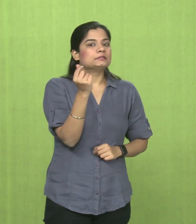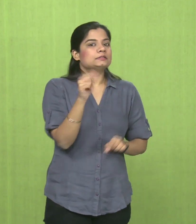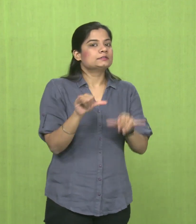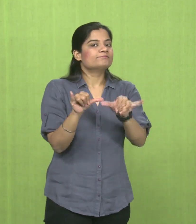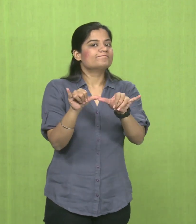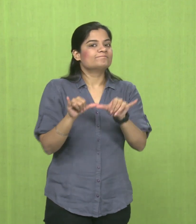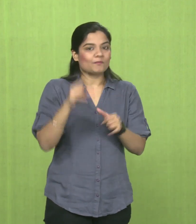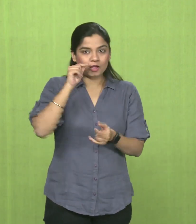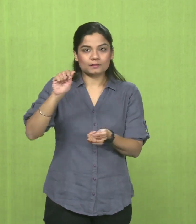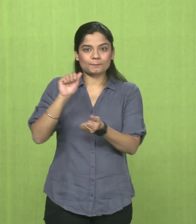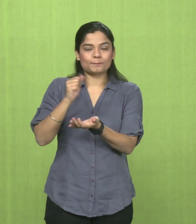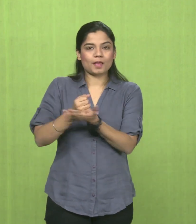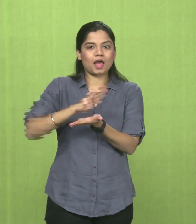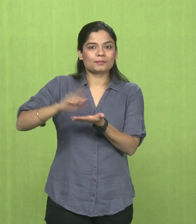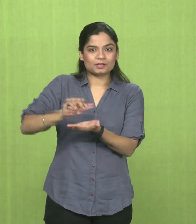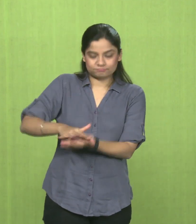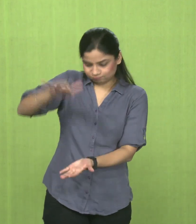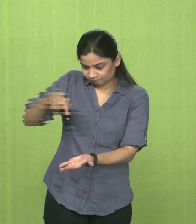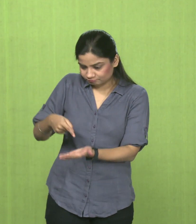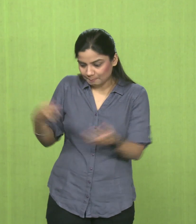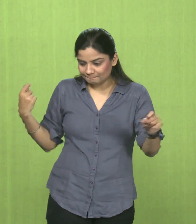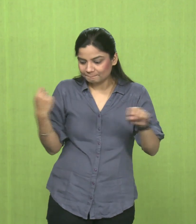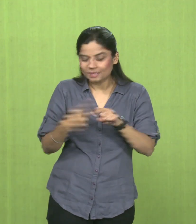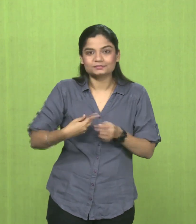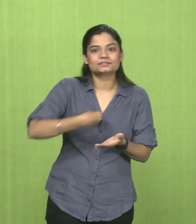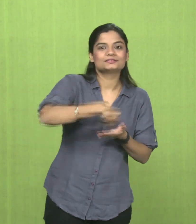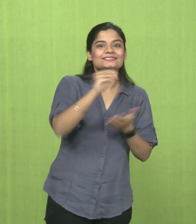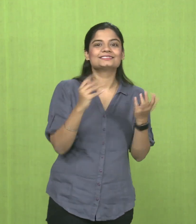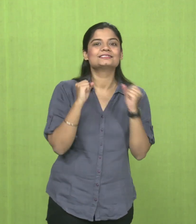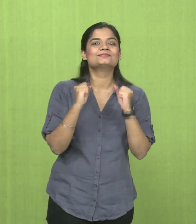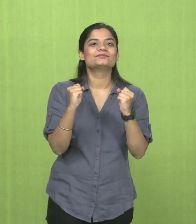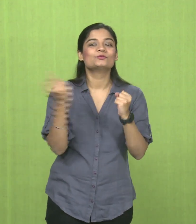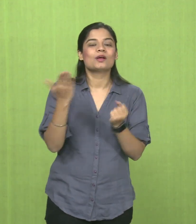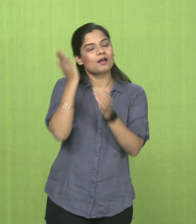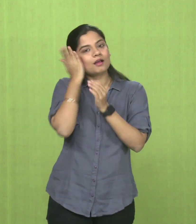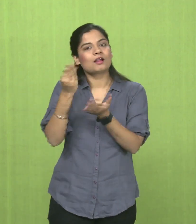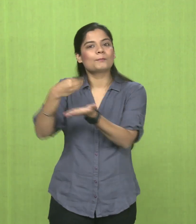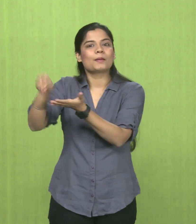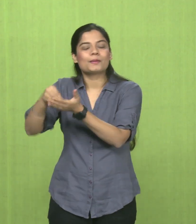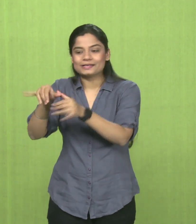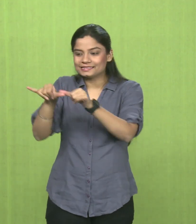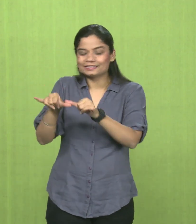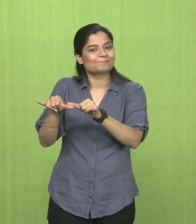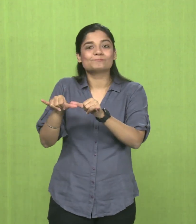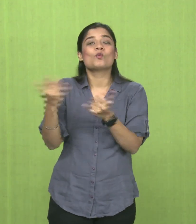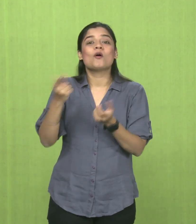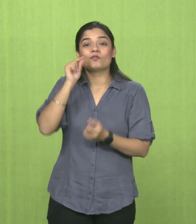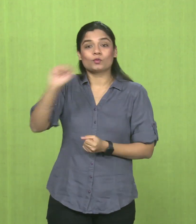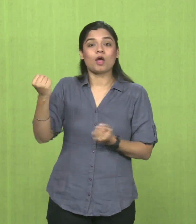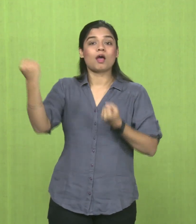house, but they are not able to afford it. He finds out that his father does not have enough money to pay for